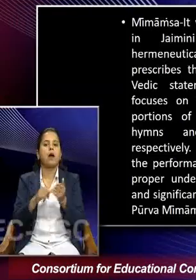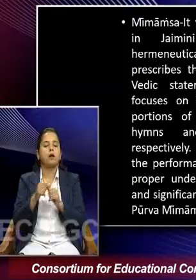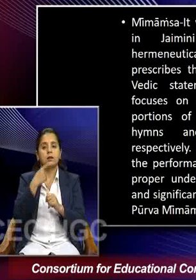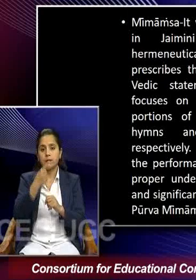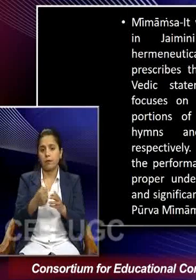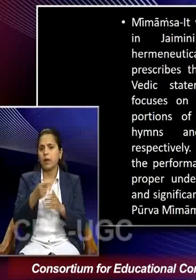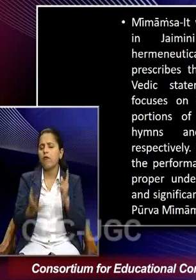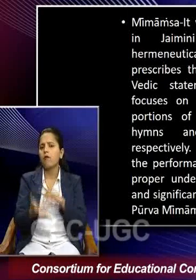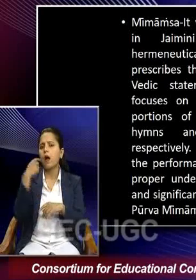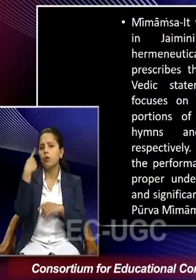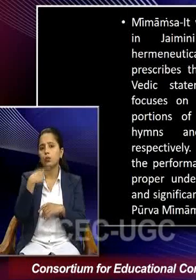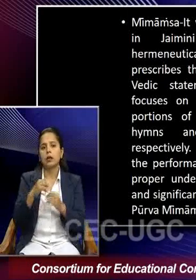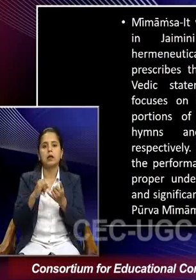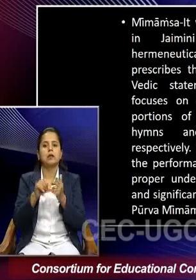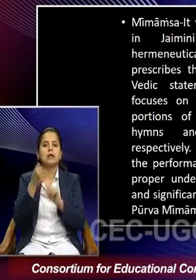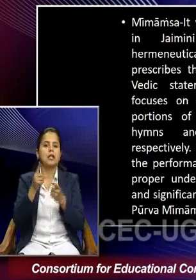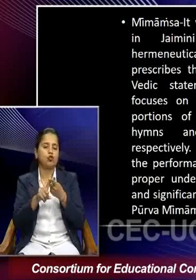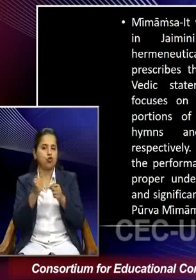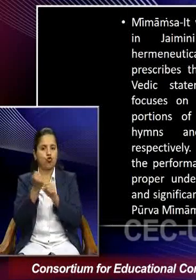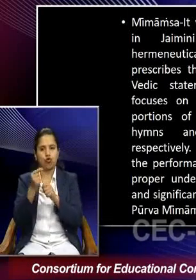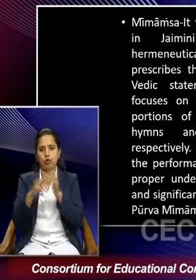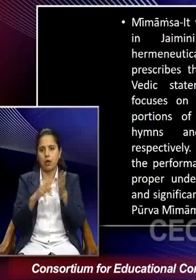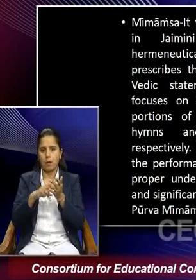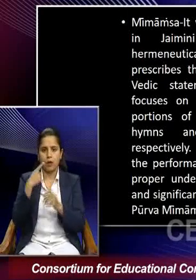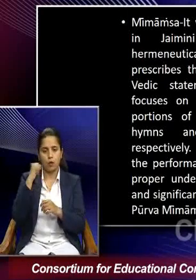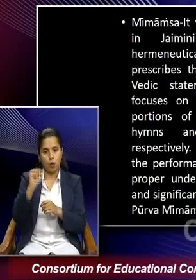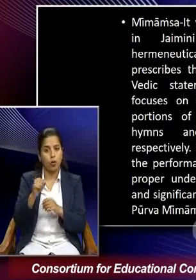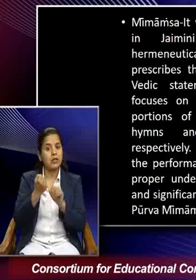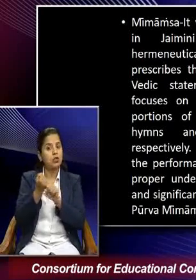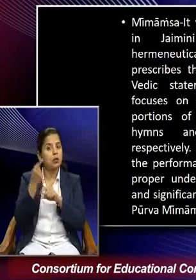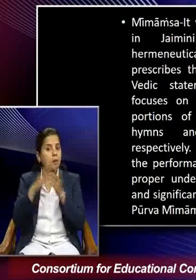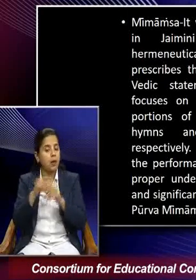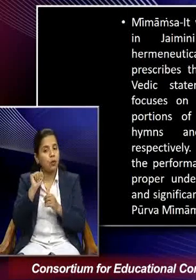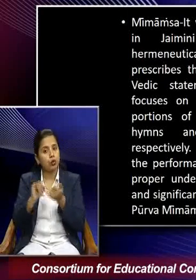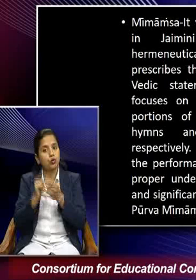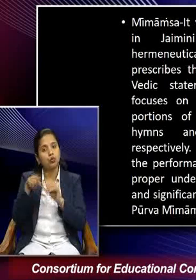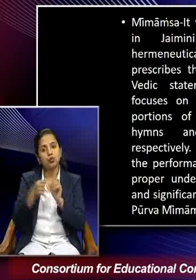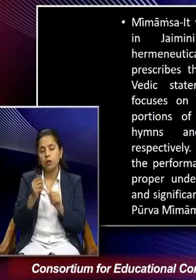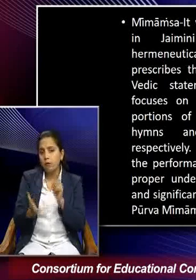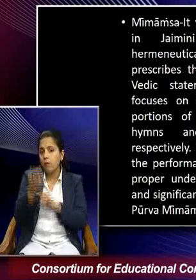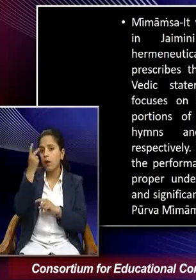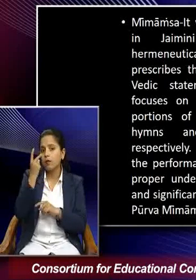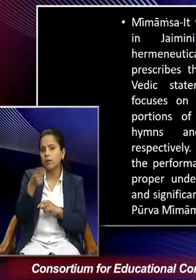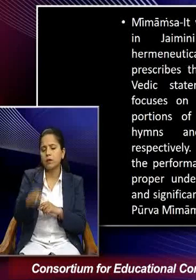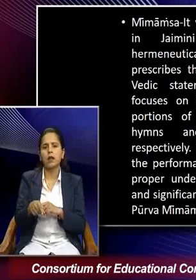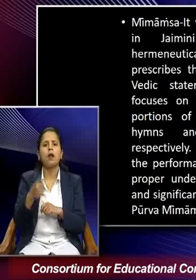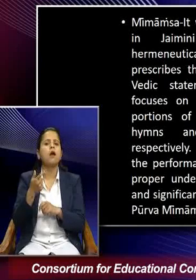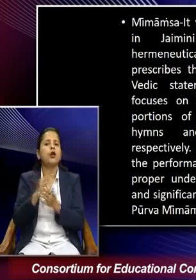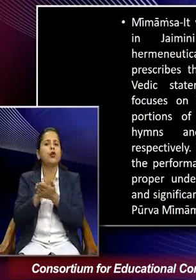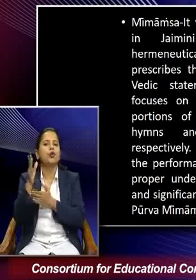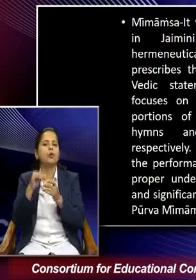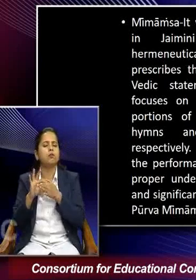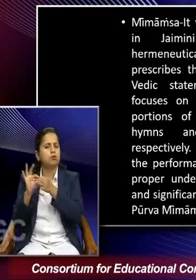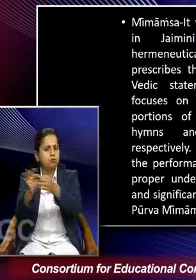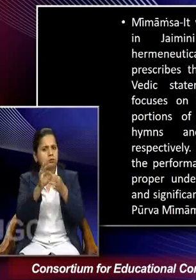was founded by sage Jaimini in Jaimini Sutra. Mimamsa is hermeneutical in the